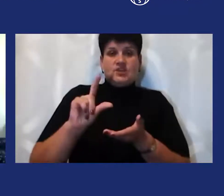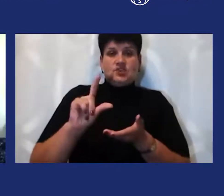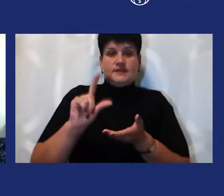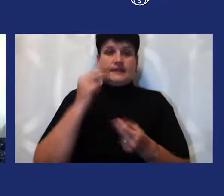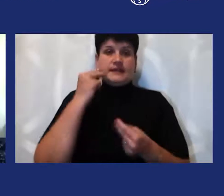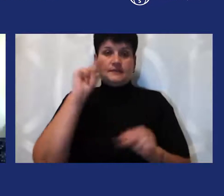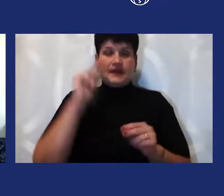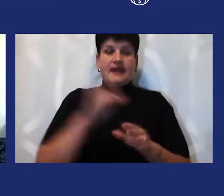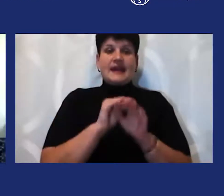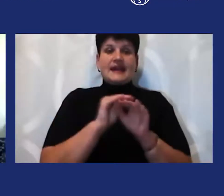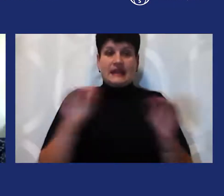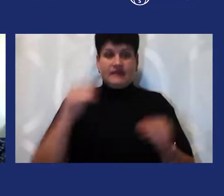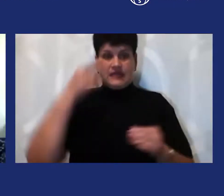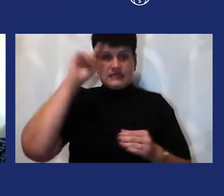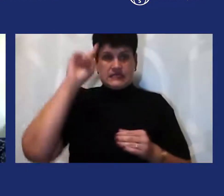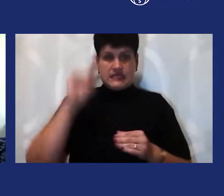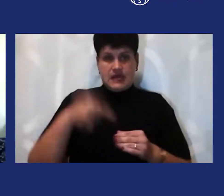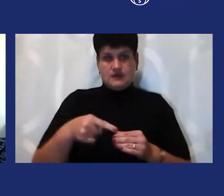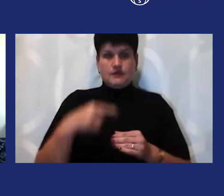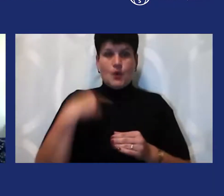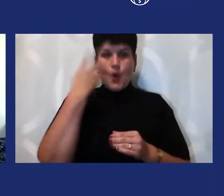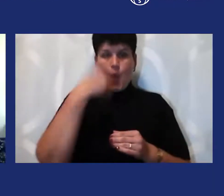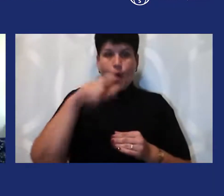held for commissioners.